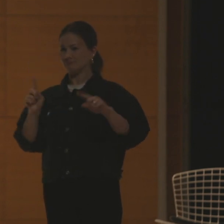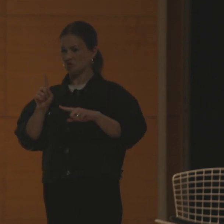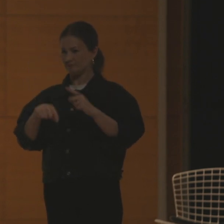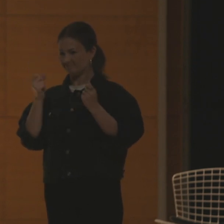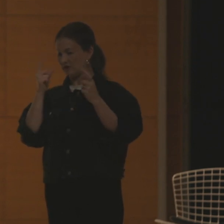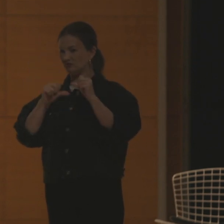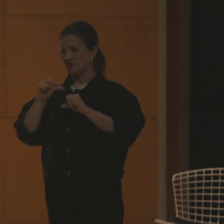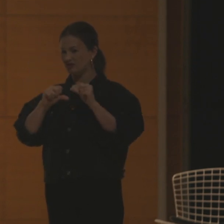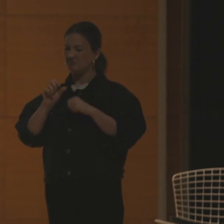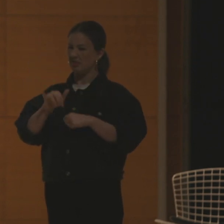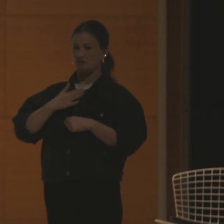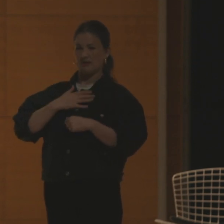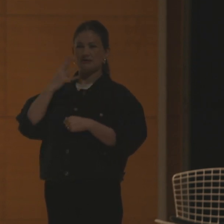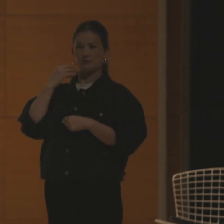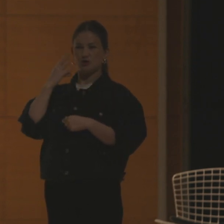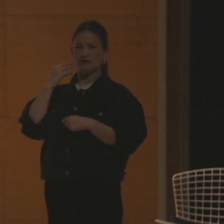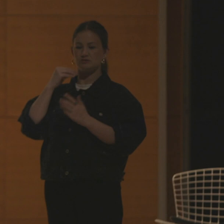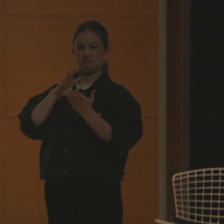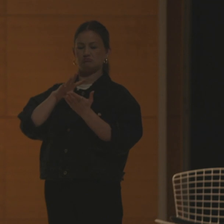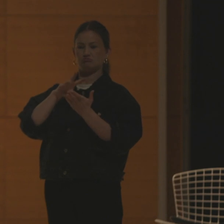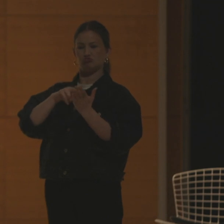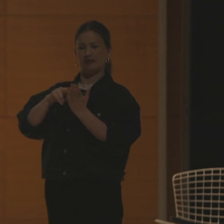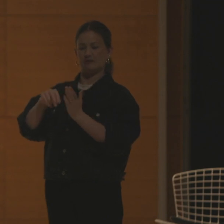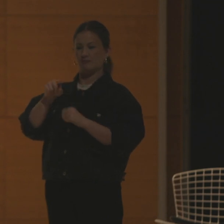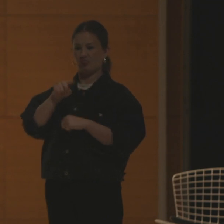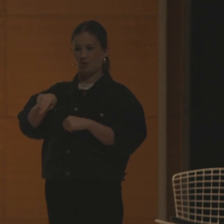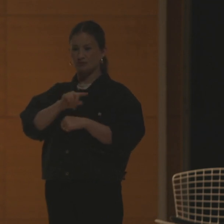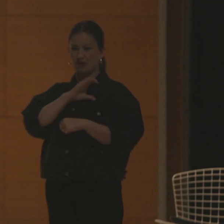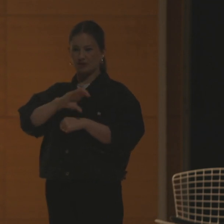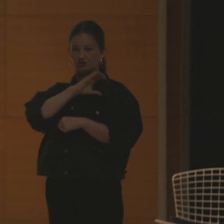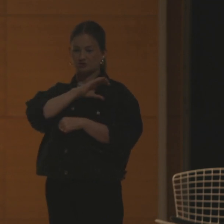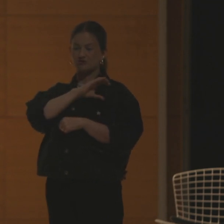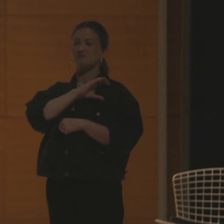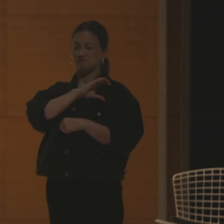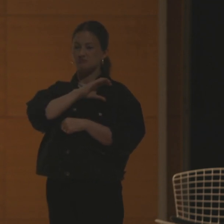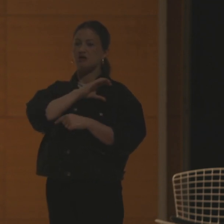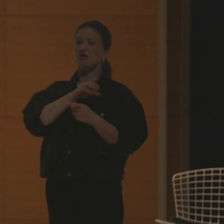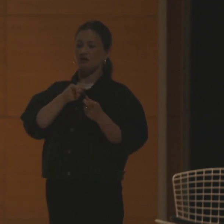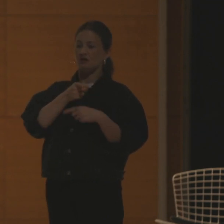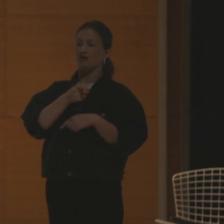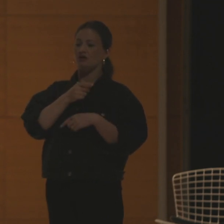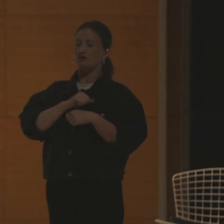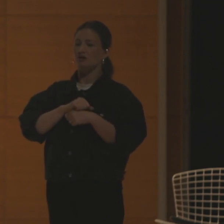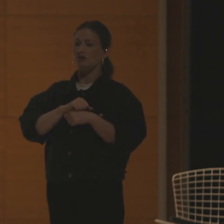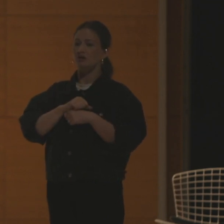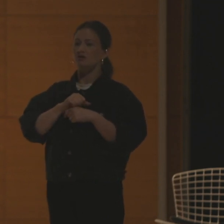This was my experience getting to know these characters, from the marvelous Marissa to the grievous widower who becomes Kathleen's favorite cuddle client,